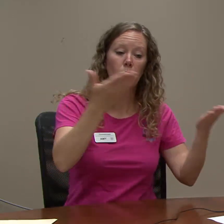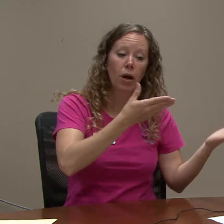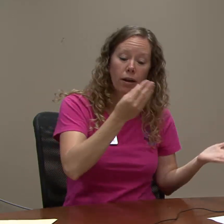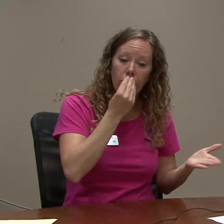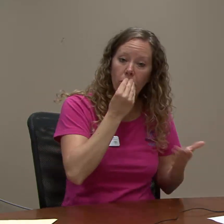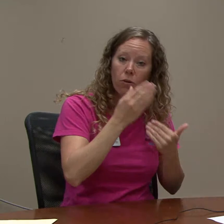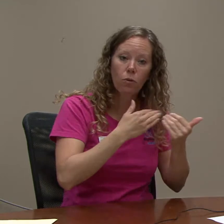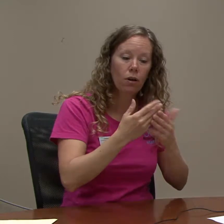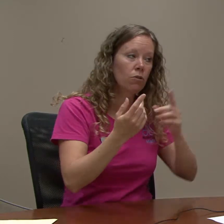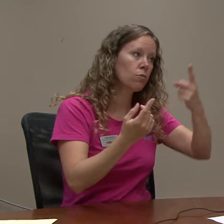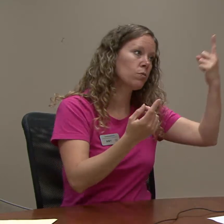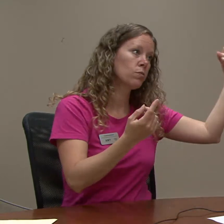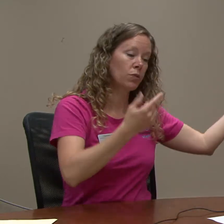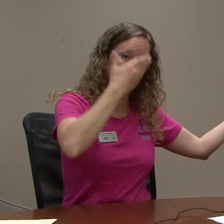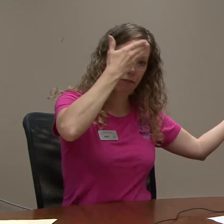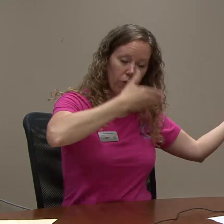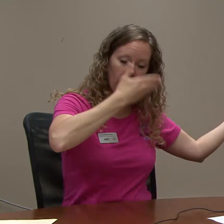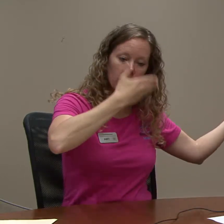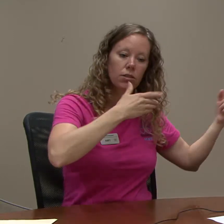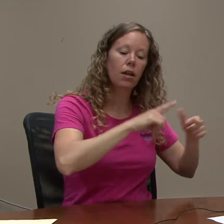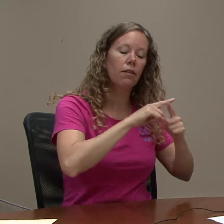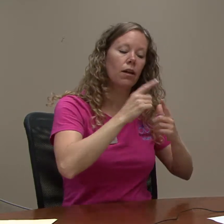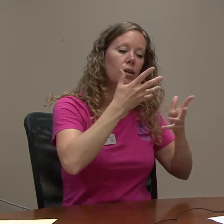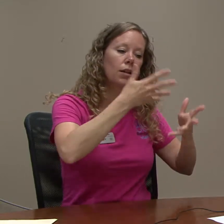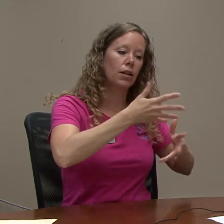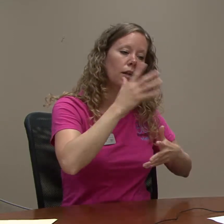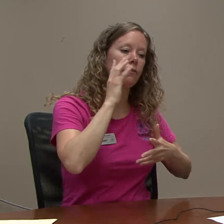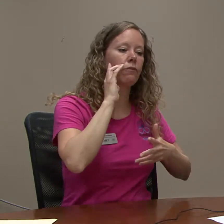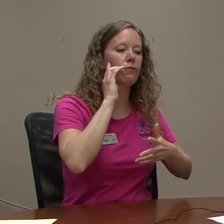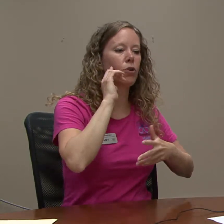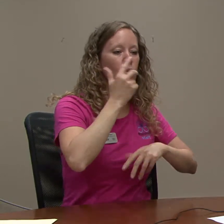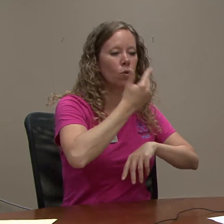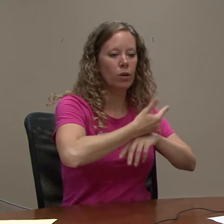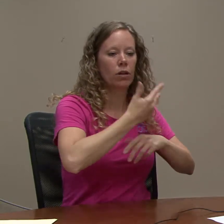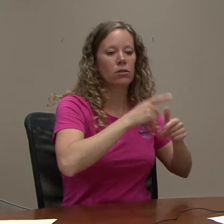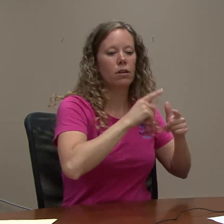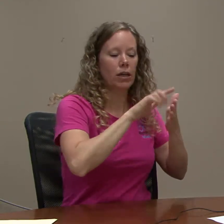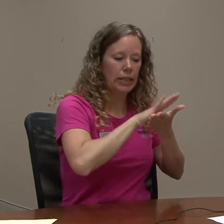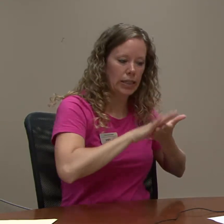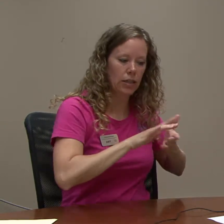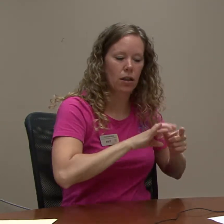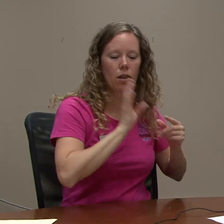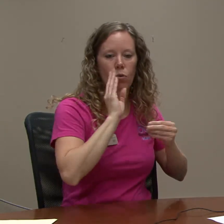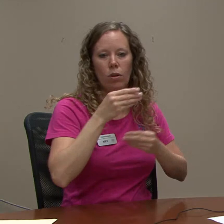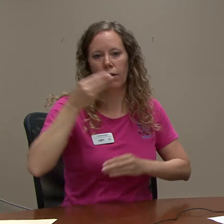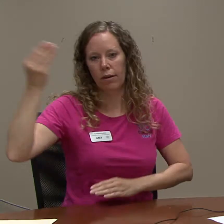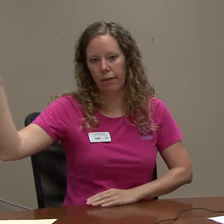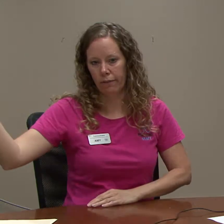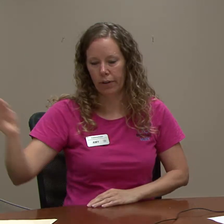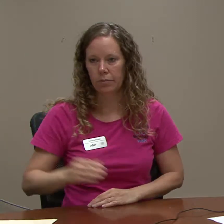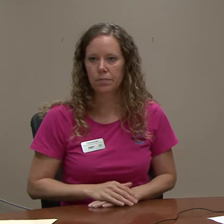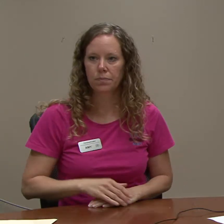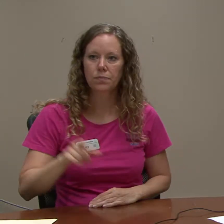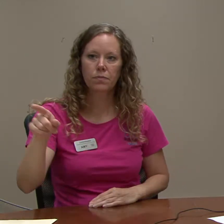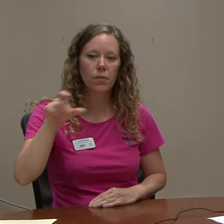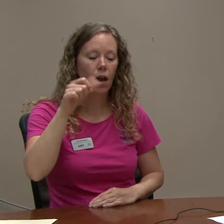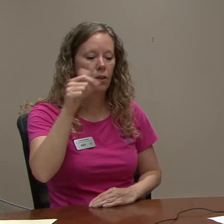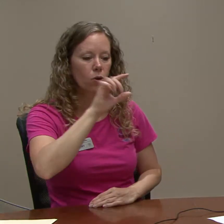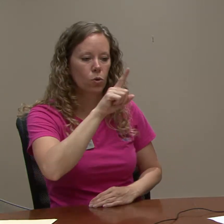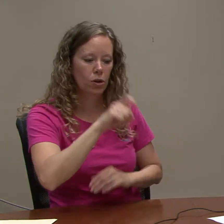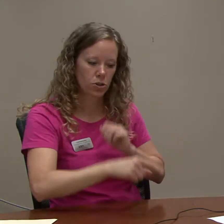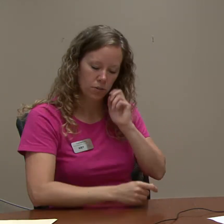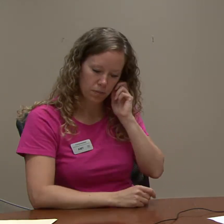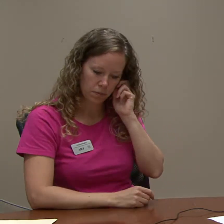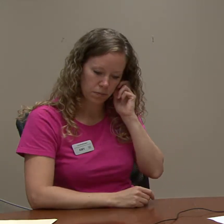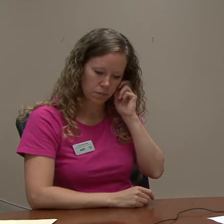We'll leave it there for 3 days, sanitize it, and then deliver it to your loved one. Now the questions come in. Can a family have